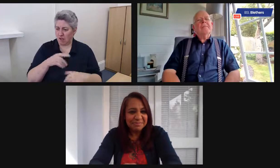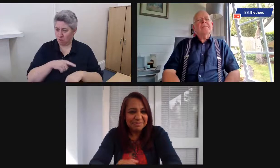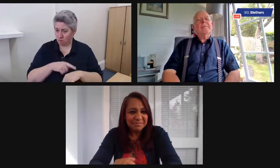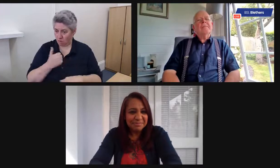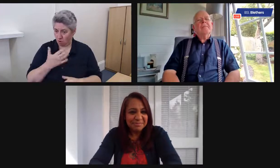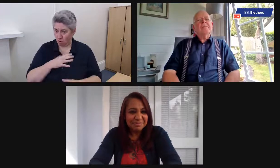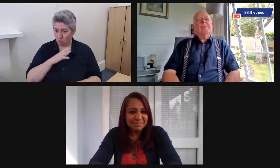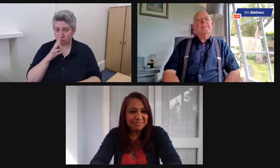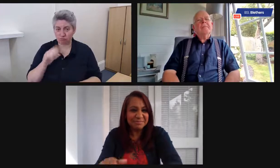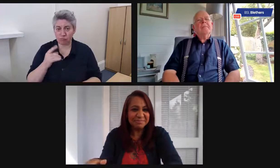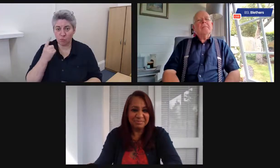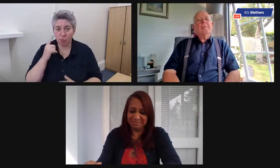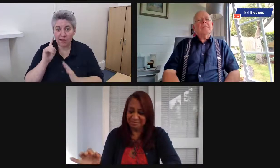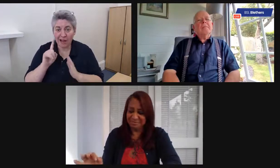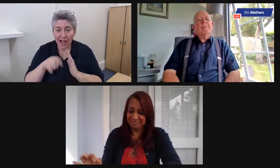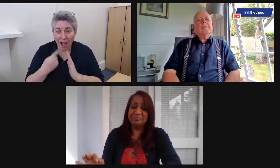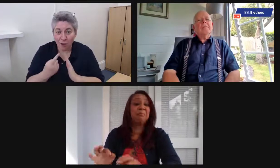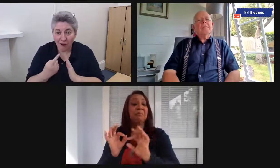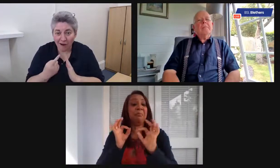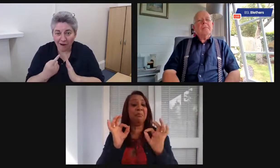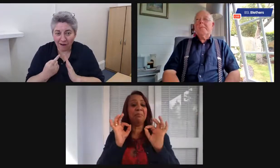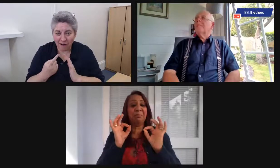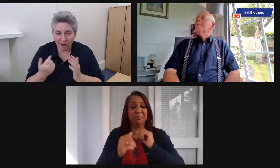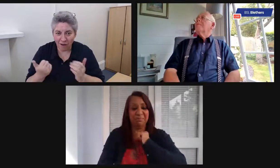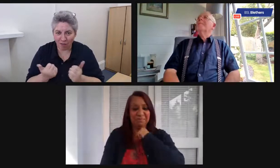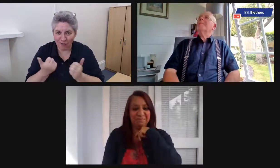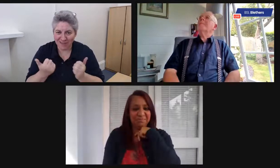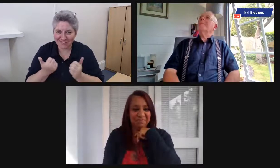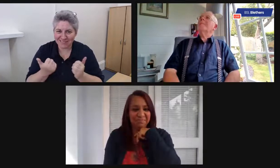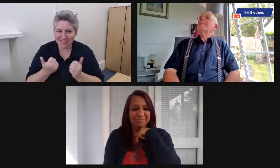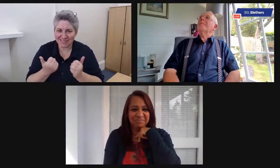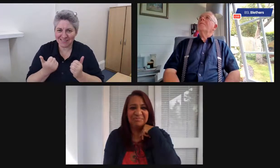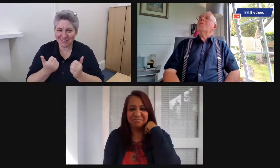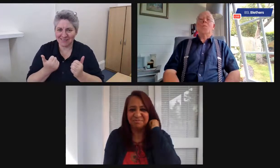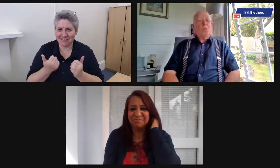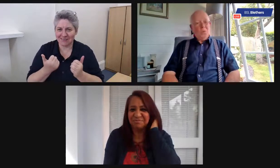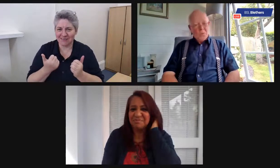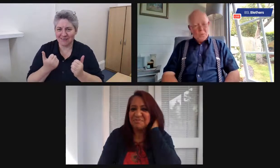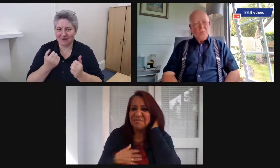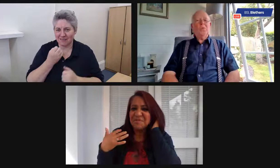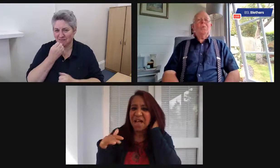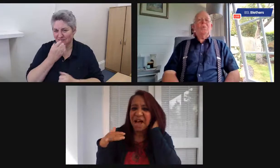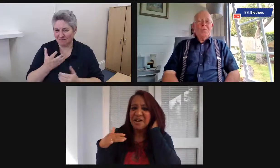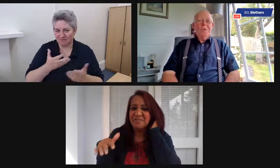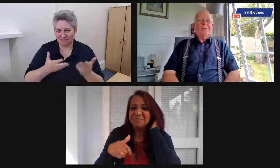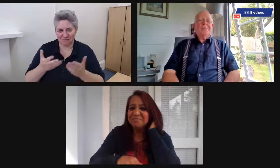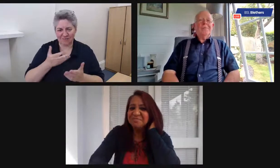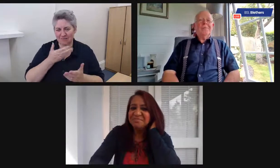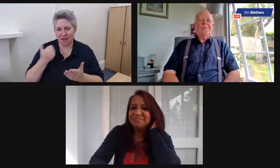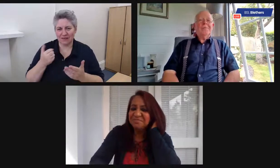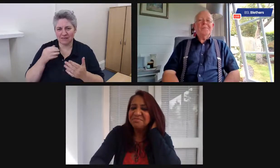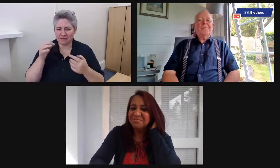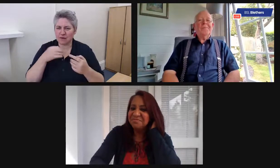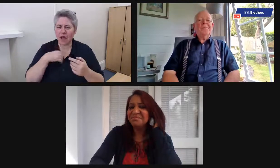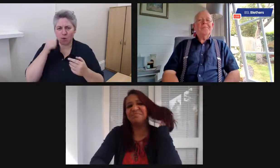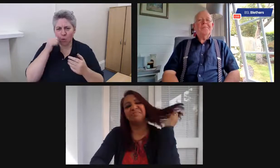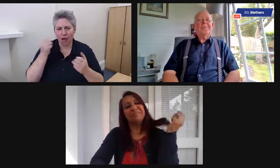Afro. Would you believe it? It is actually just about 1 o'clock. We Wow. have just been chatting